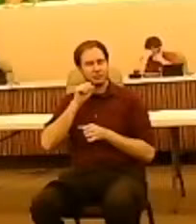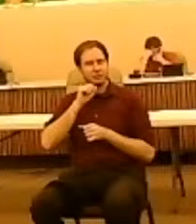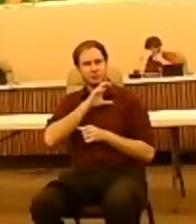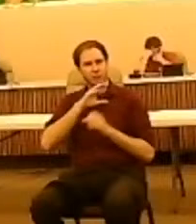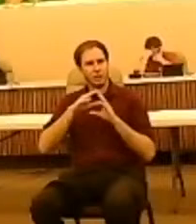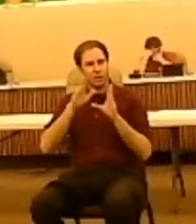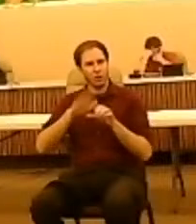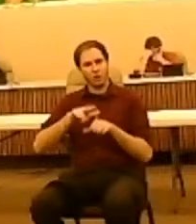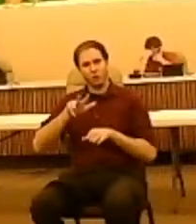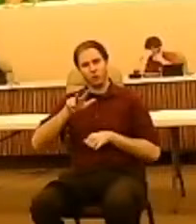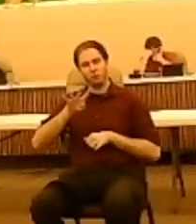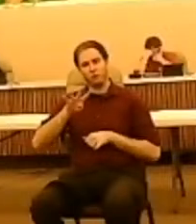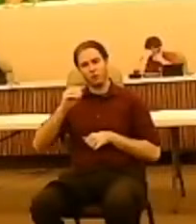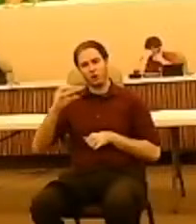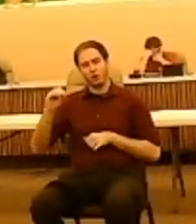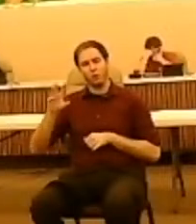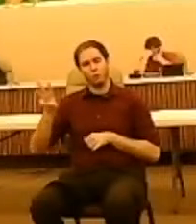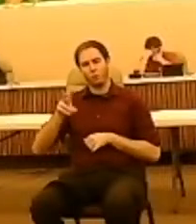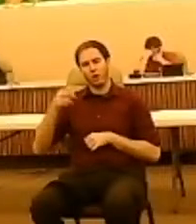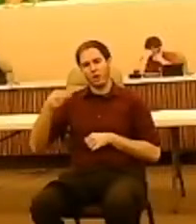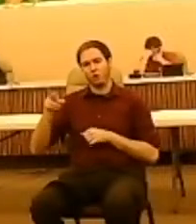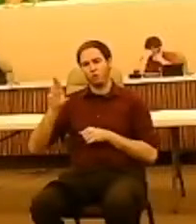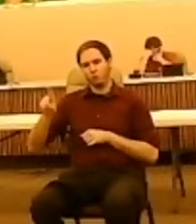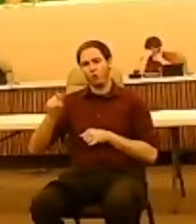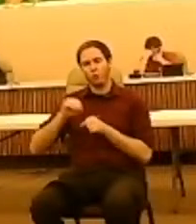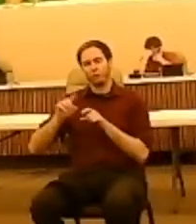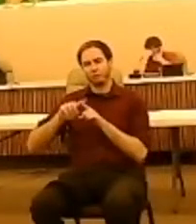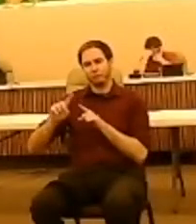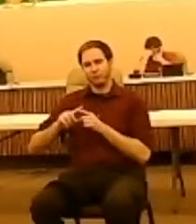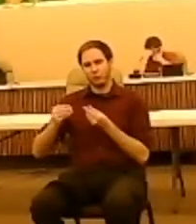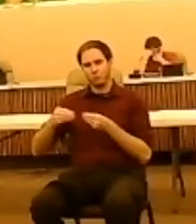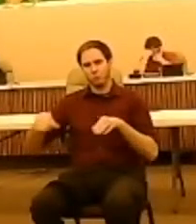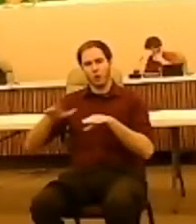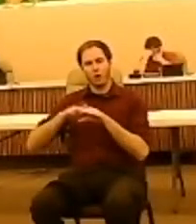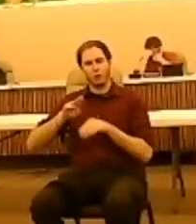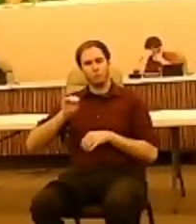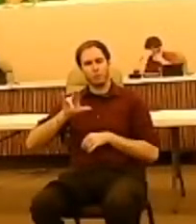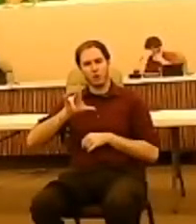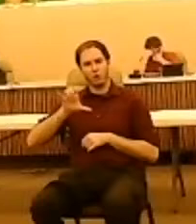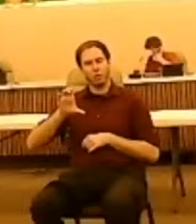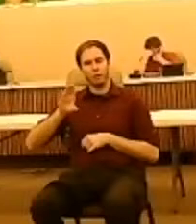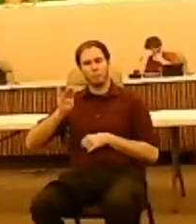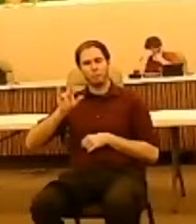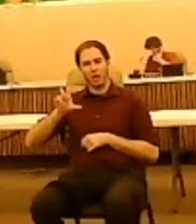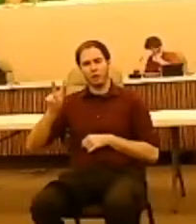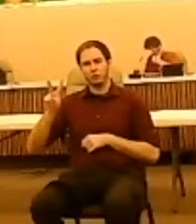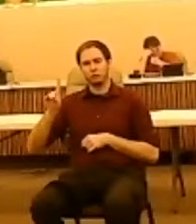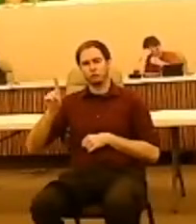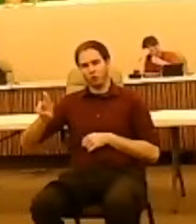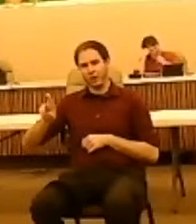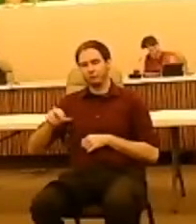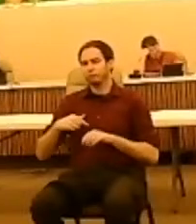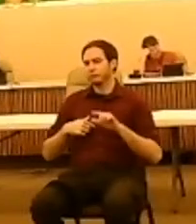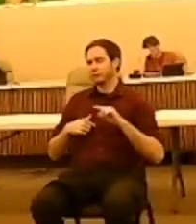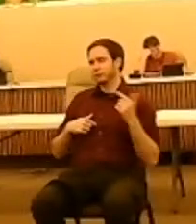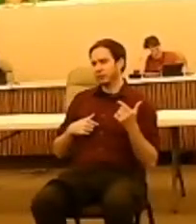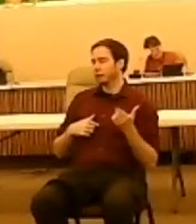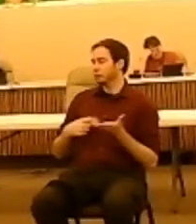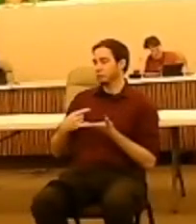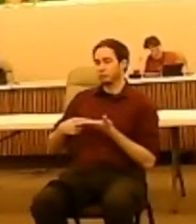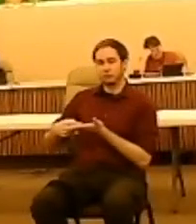at 3400 West Henrietta Road and various properties on Miracle Mile Drive. Second.